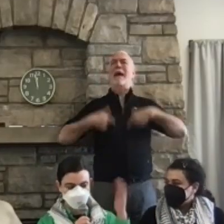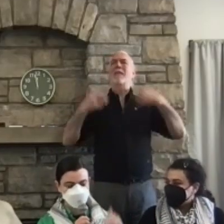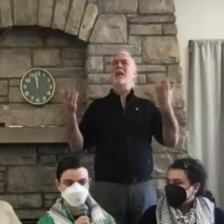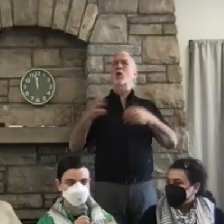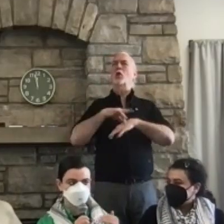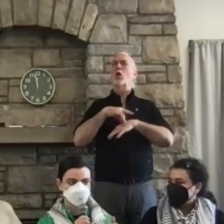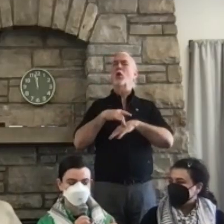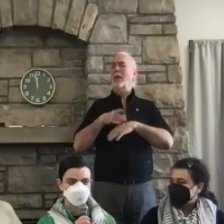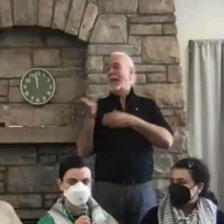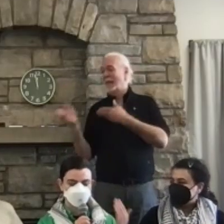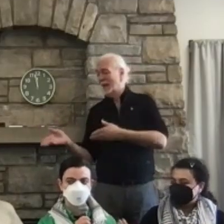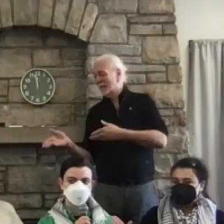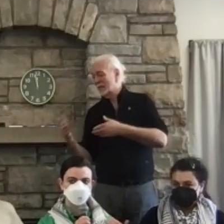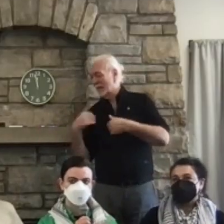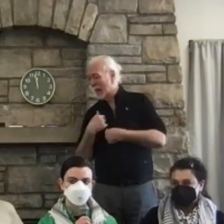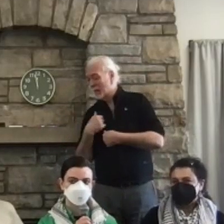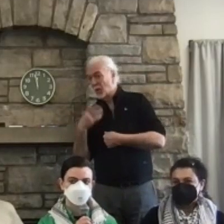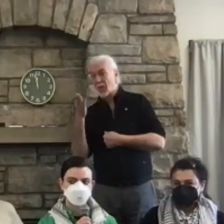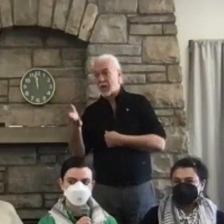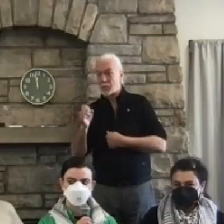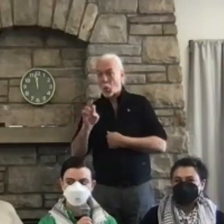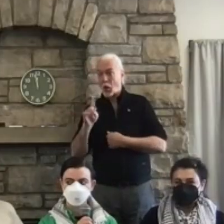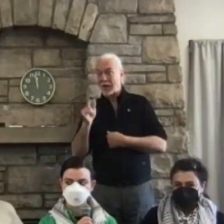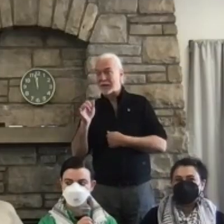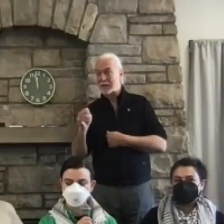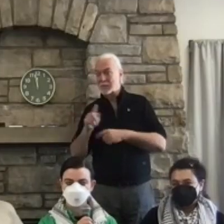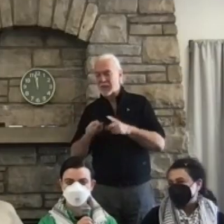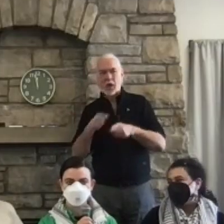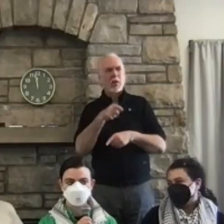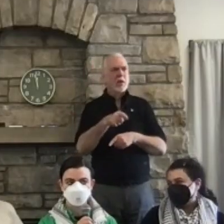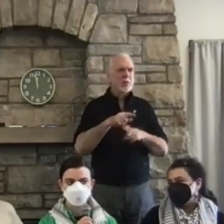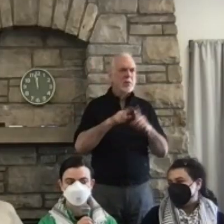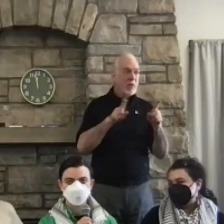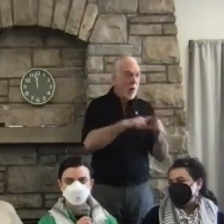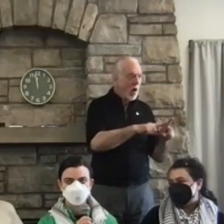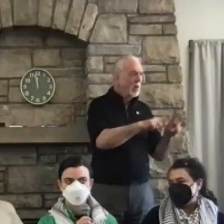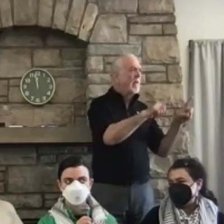you know, every single organism does it this way, we keep finding exceptions, and I find that really cool and inspiring. And